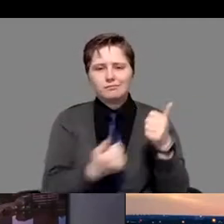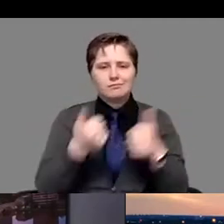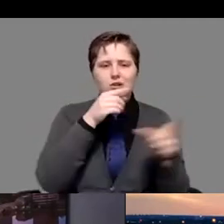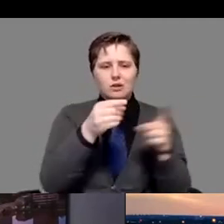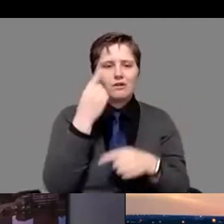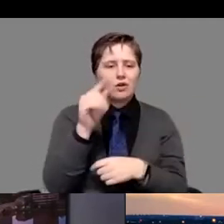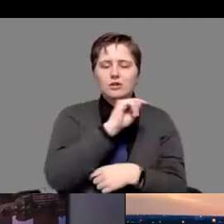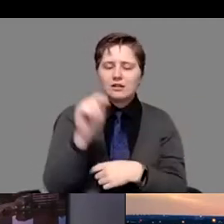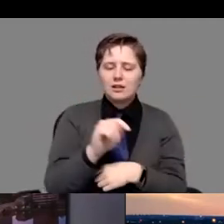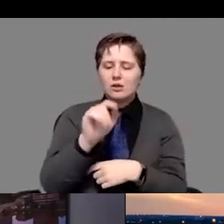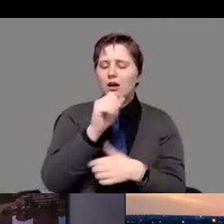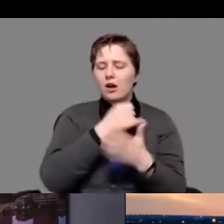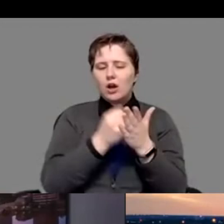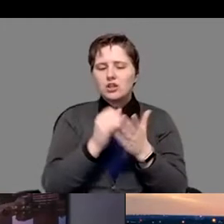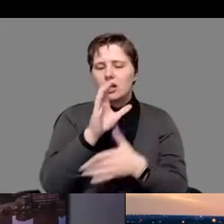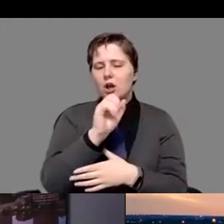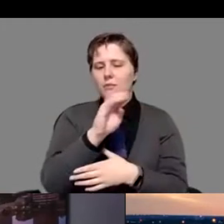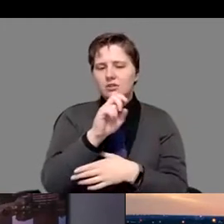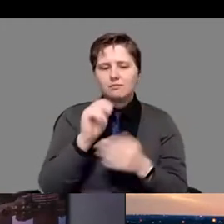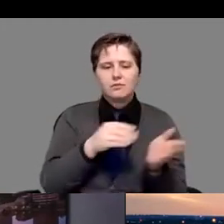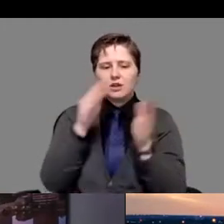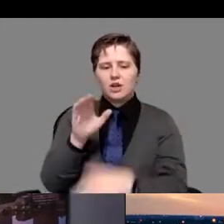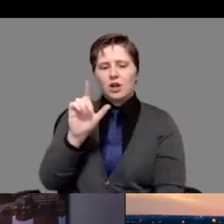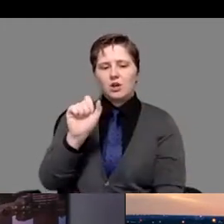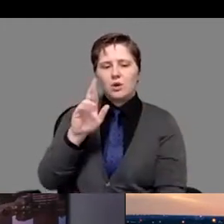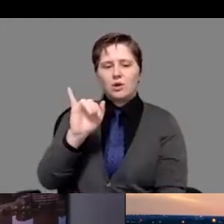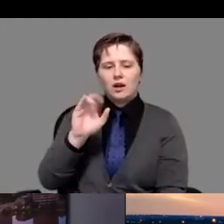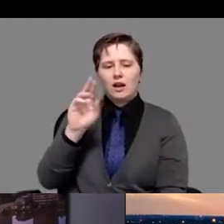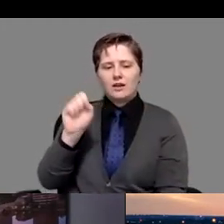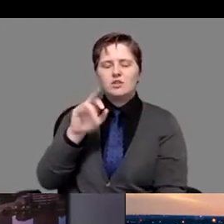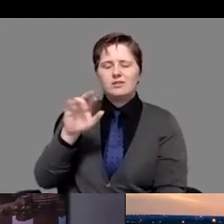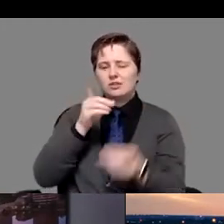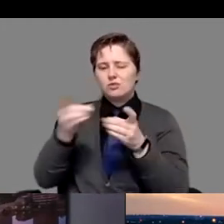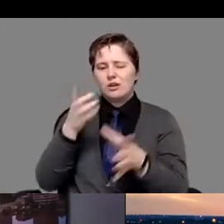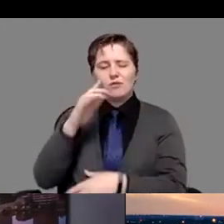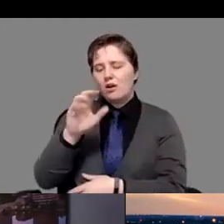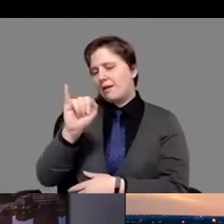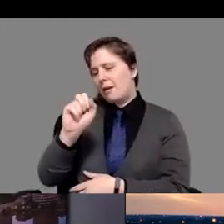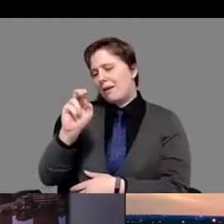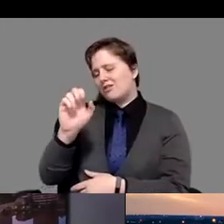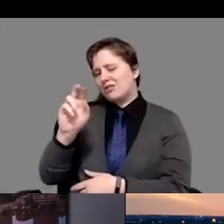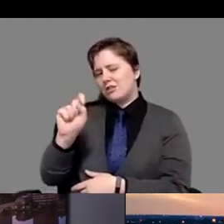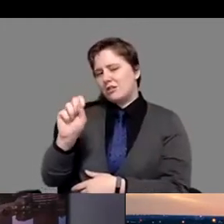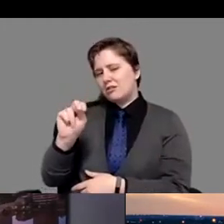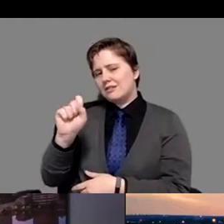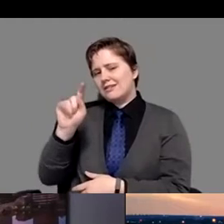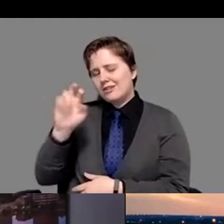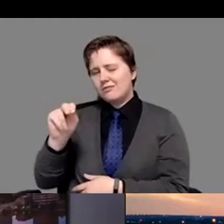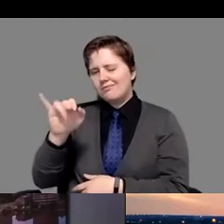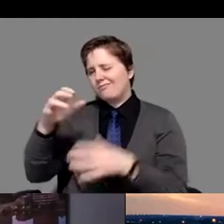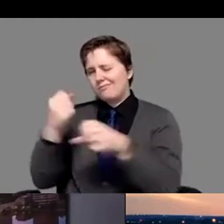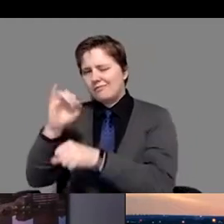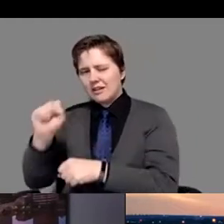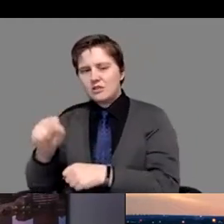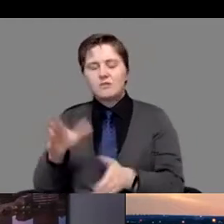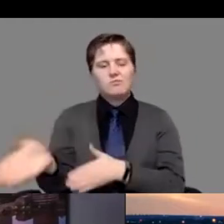the Toledo Arts Commission, Laurie Hauser, the Executive Director of Imagination Station, and John Eikest, the